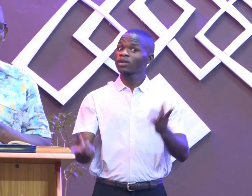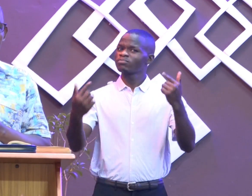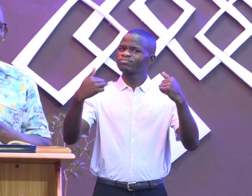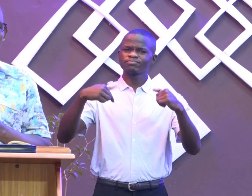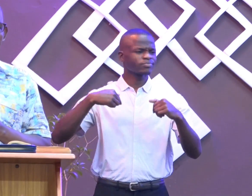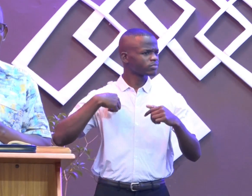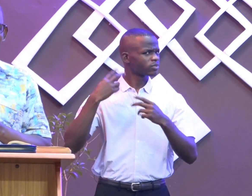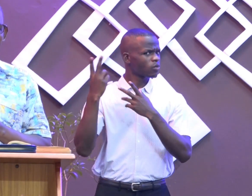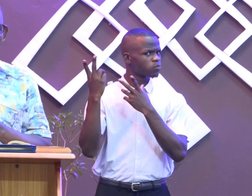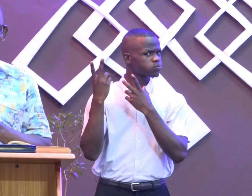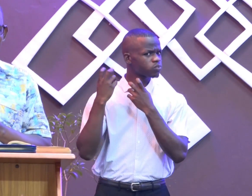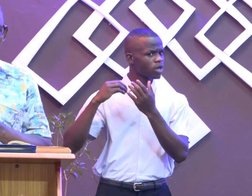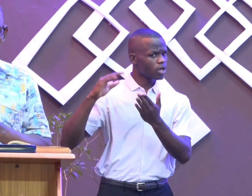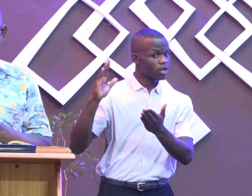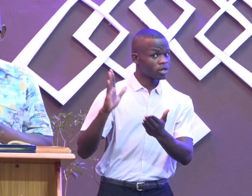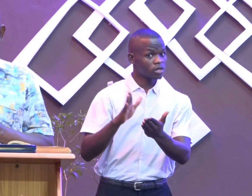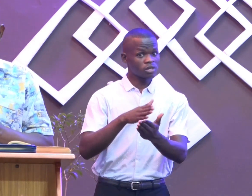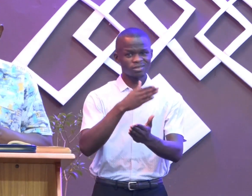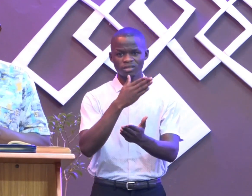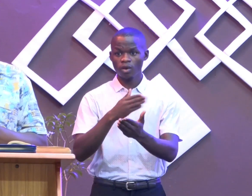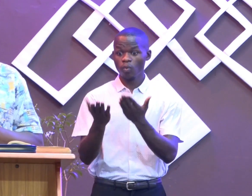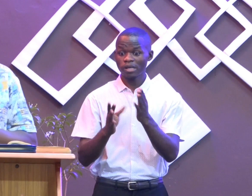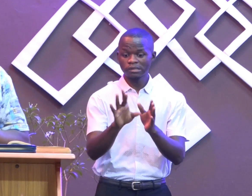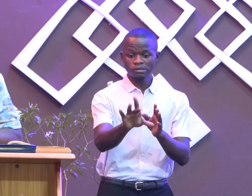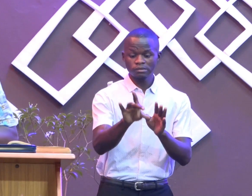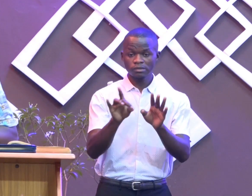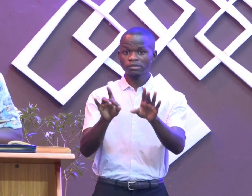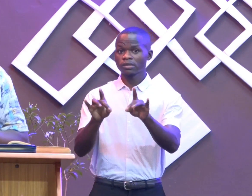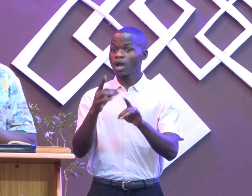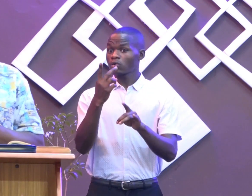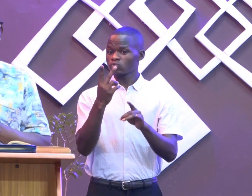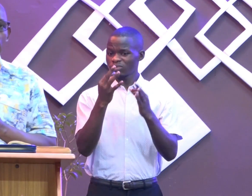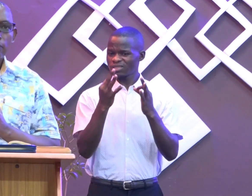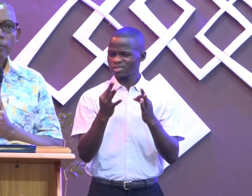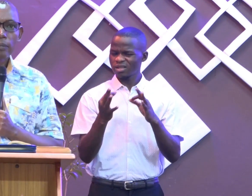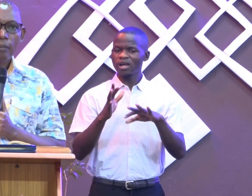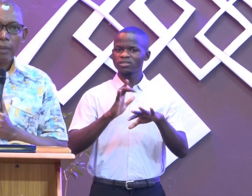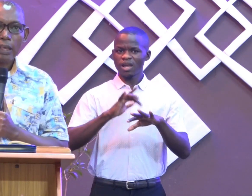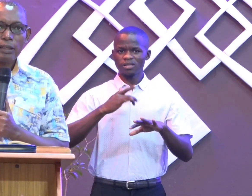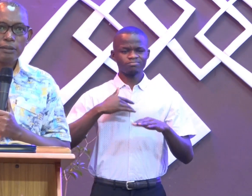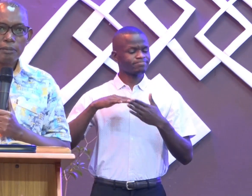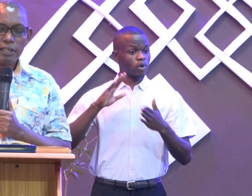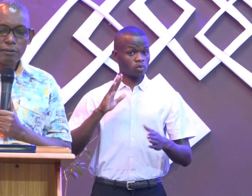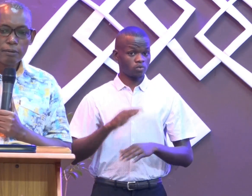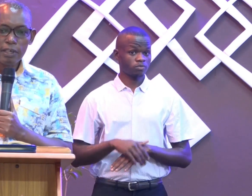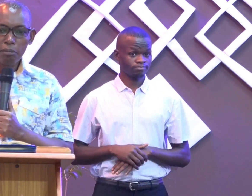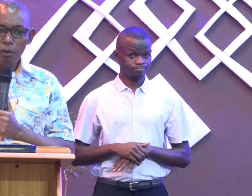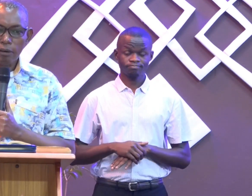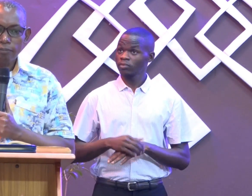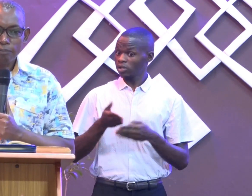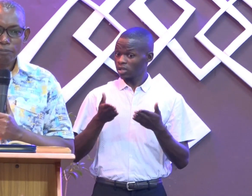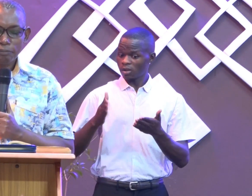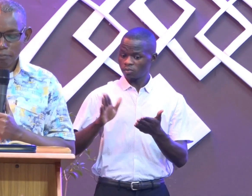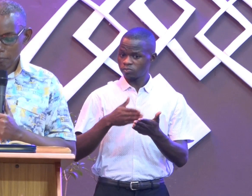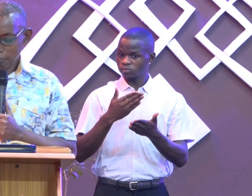oluyimba mwezi gy'ebigambo bibiri ebinkutteko ennyo. There is a song I heard where I've got two words that have touched me so much. Tubadde tuluyimba